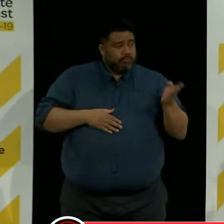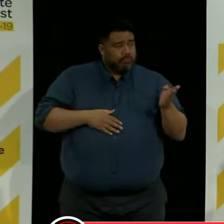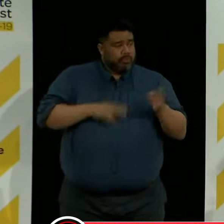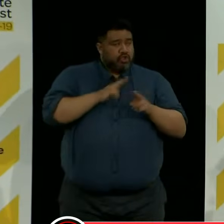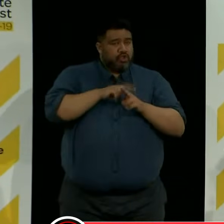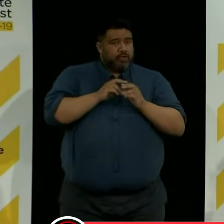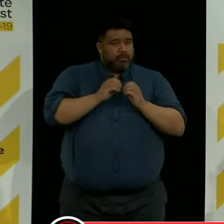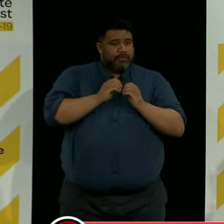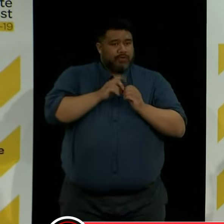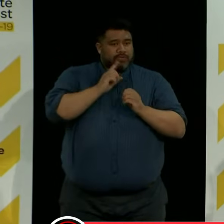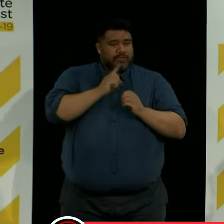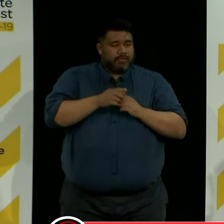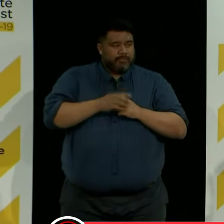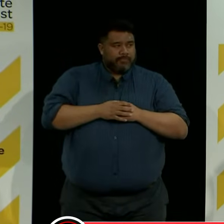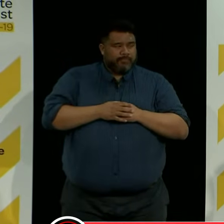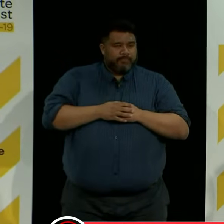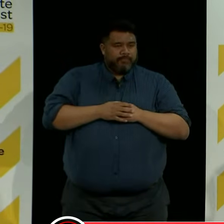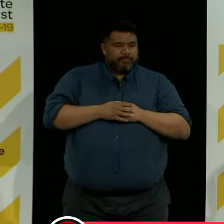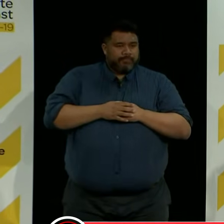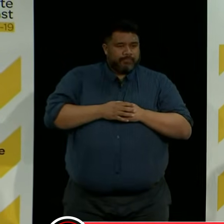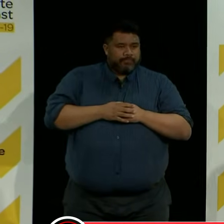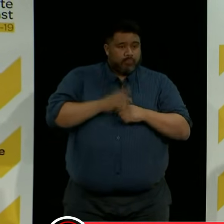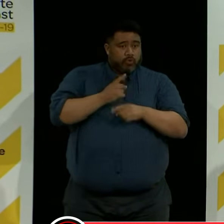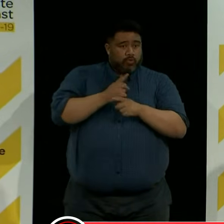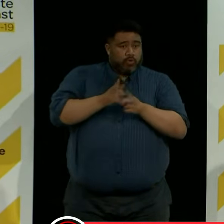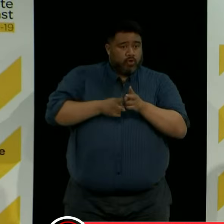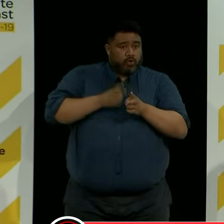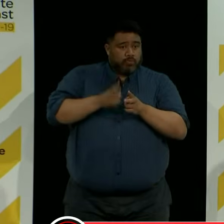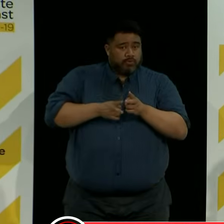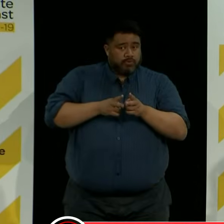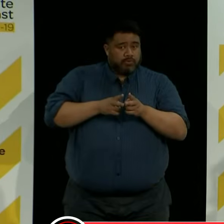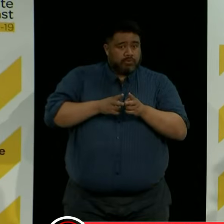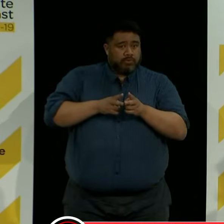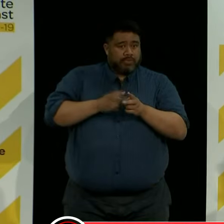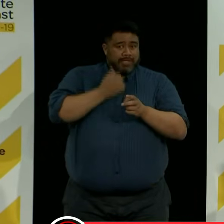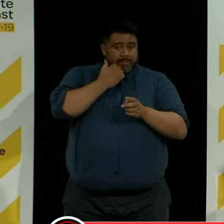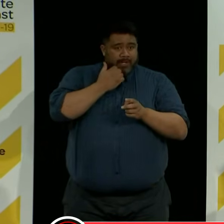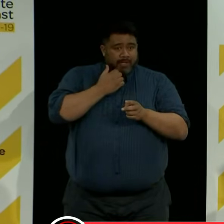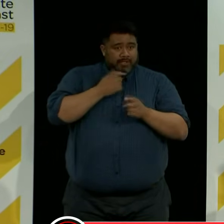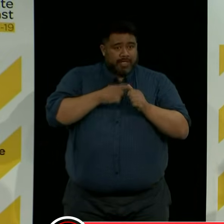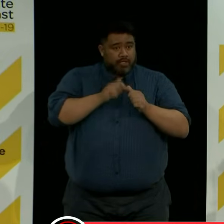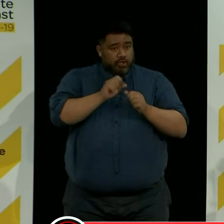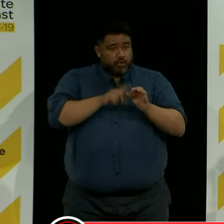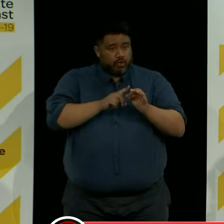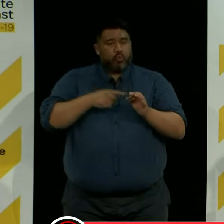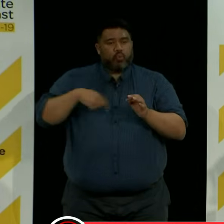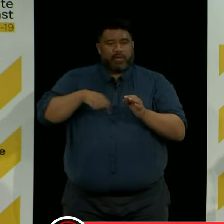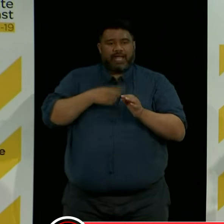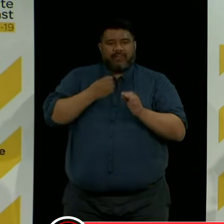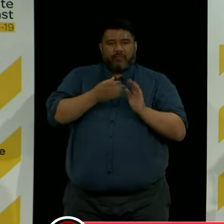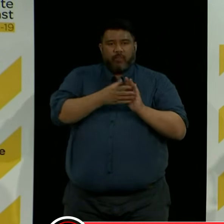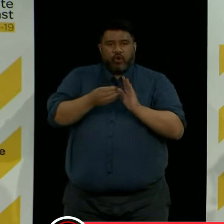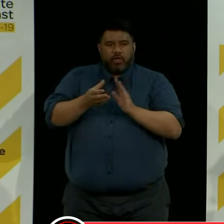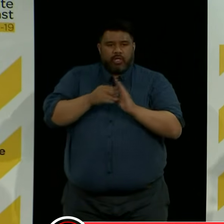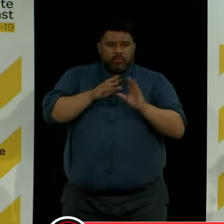ICU capacity, and in response to your initial question, yes, we've got some modelling to show just